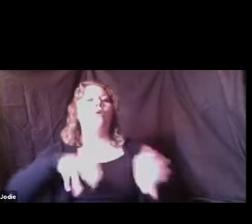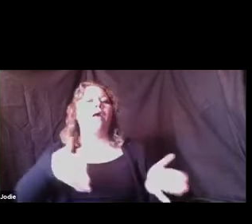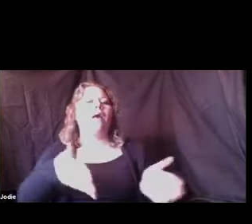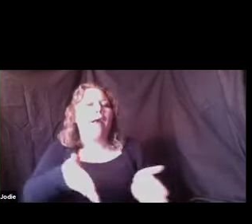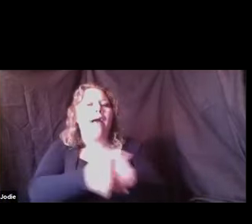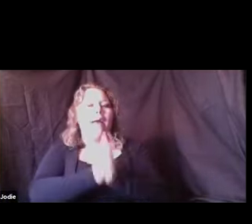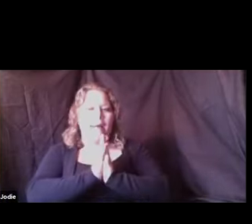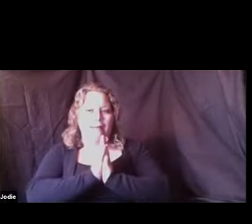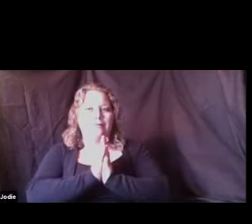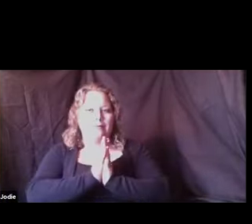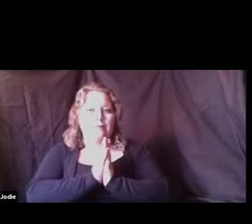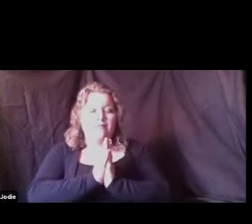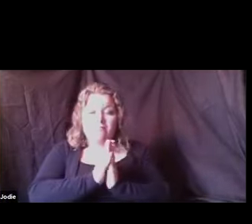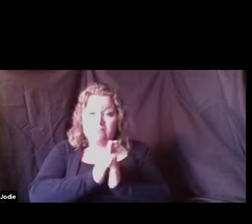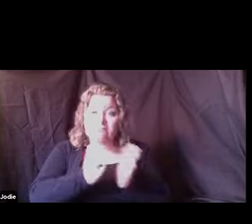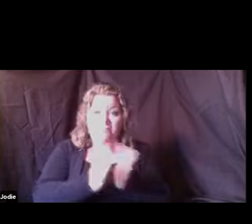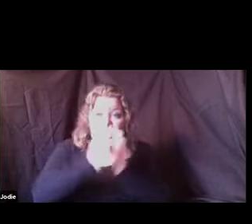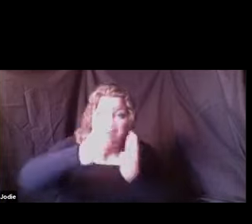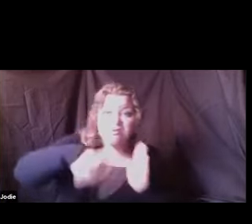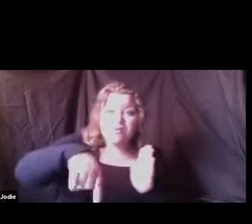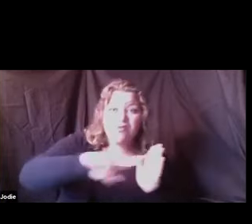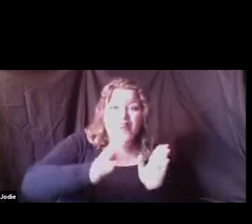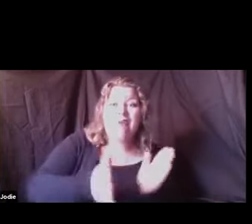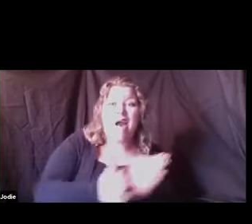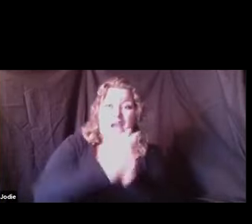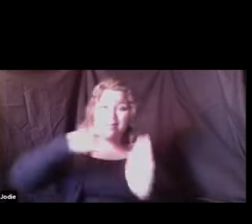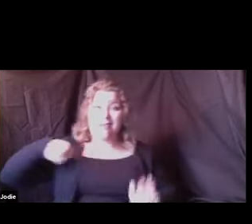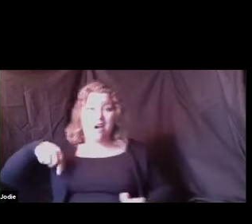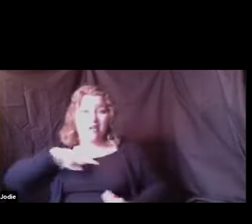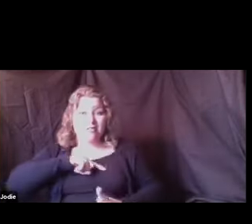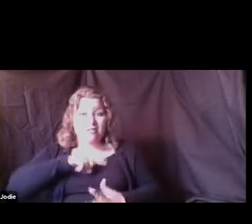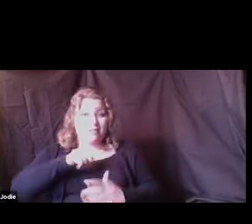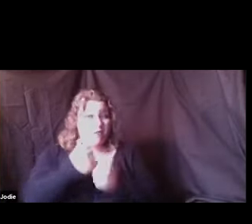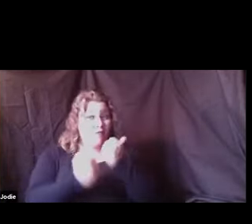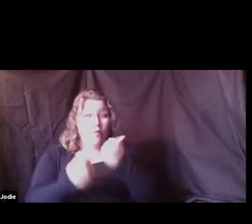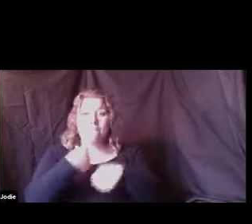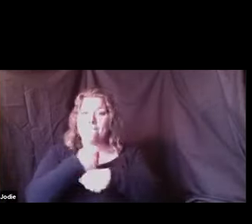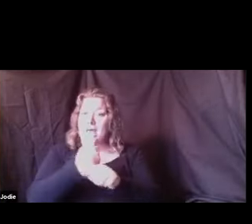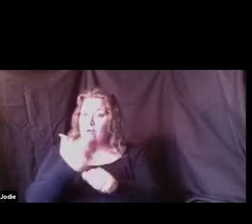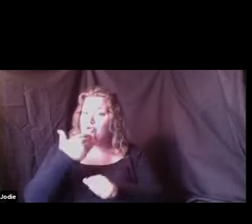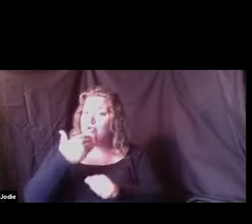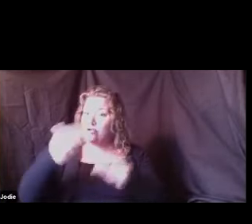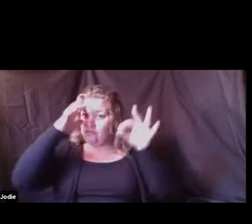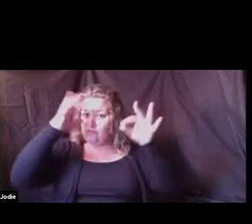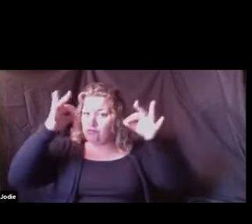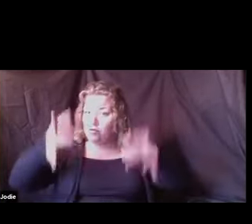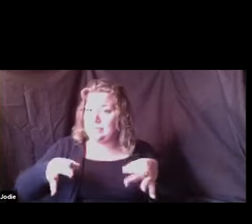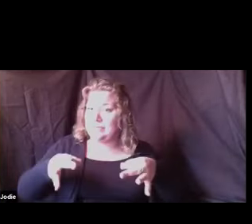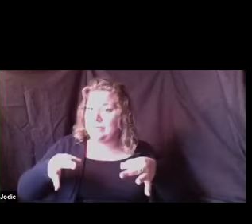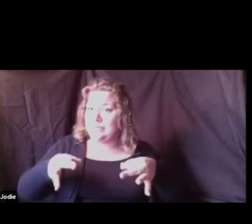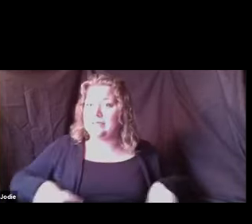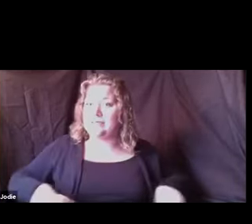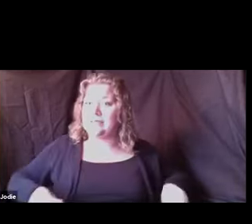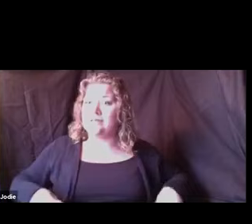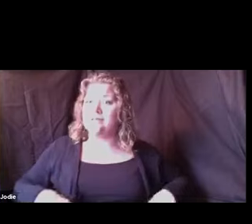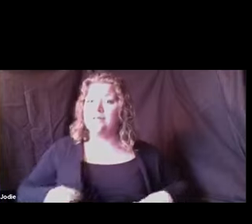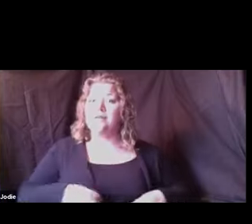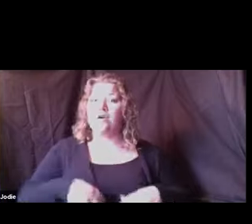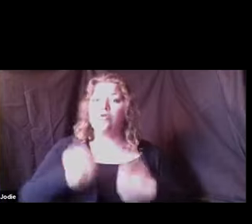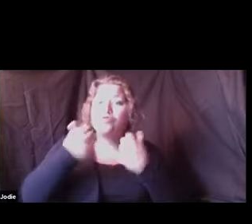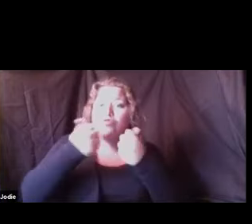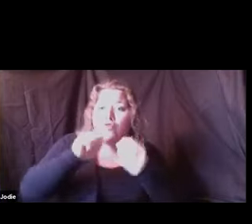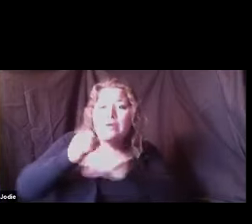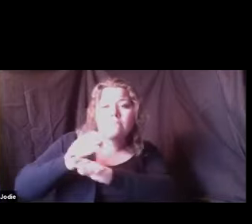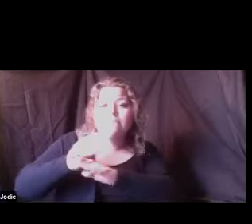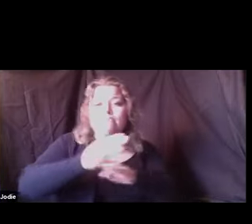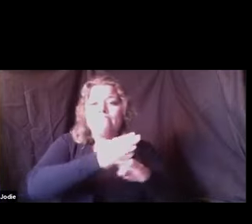you, including all of us, making good choices in relation to trying to prevent the spread of